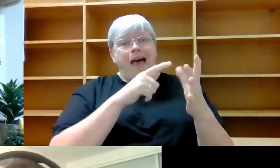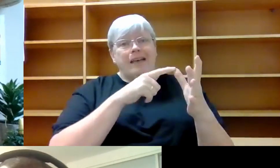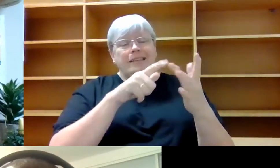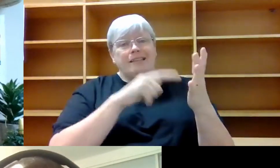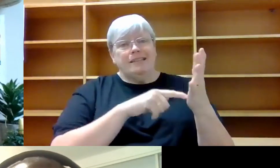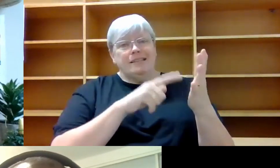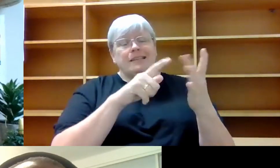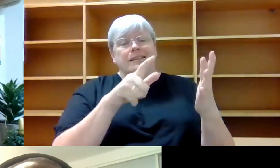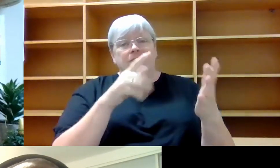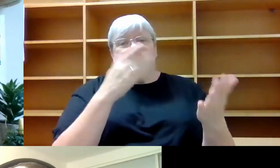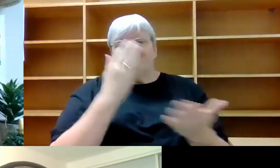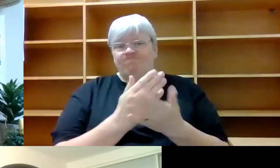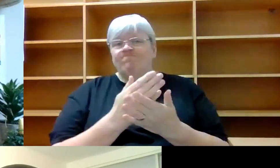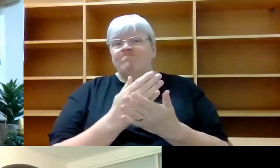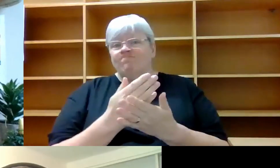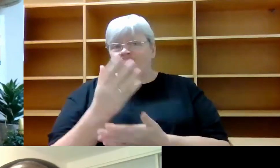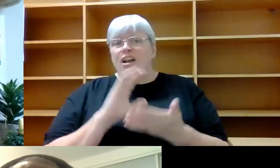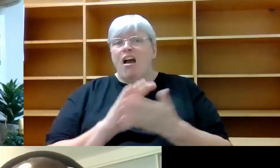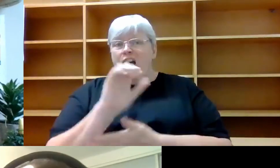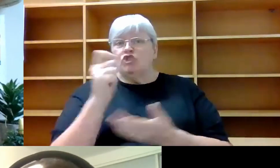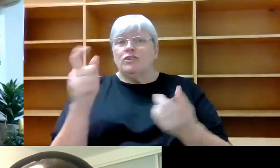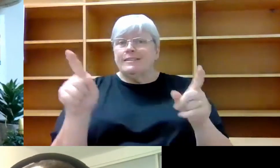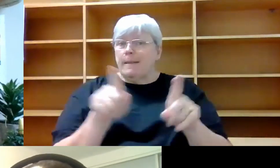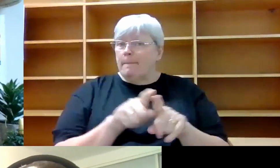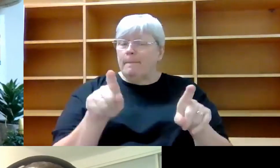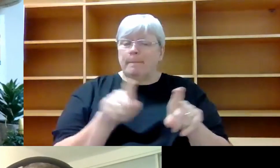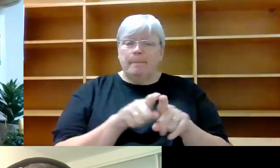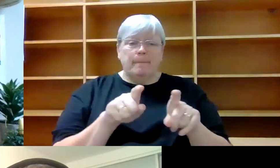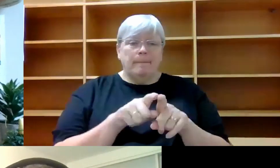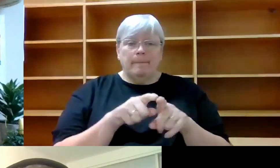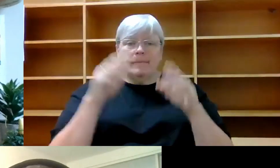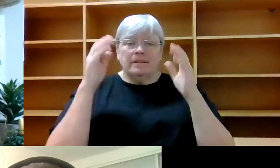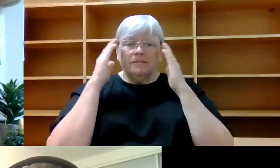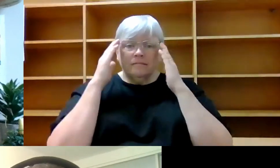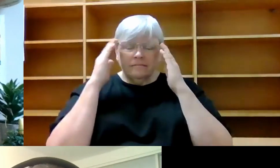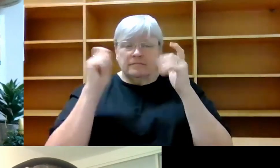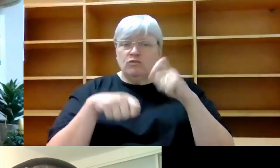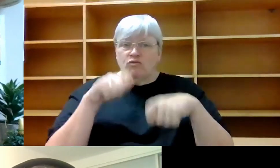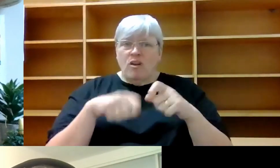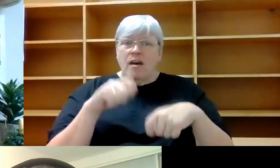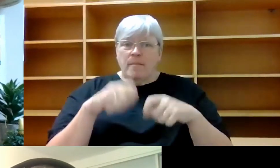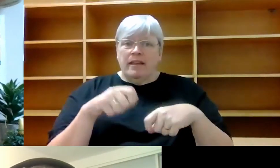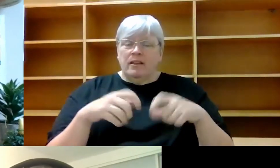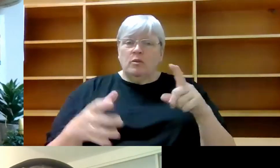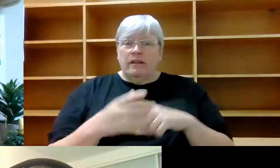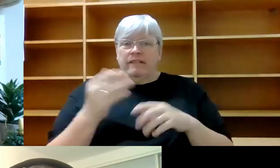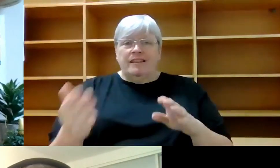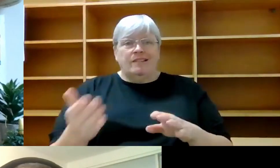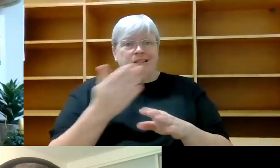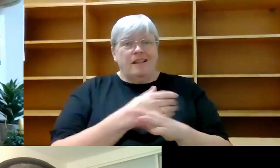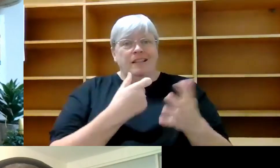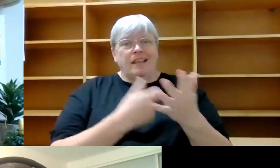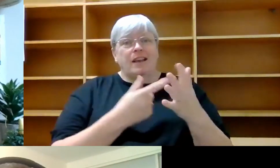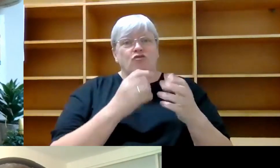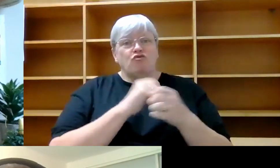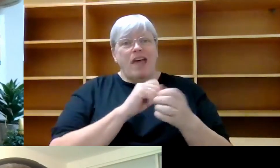from the Caribbean as well, and the drumming as well that we find in the early reggae bands of the late 1950s, or